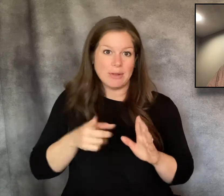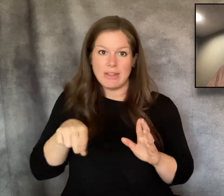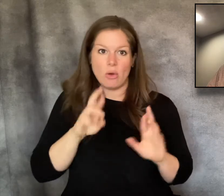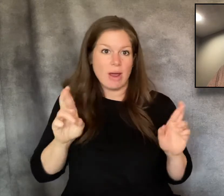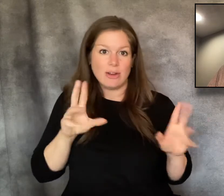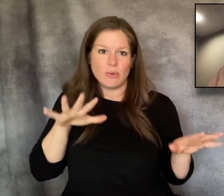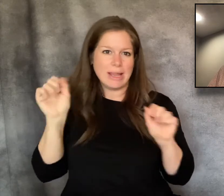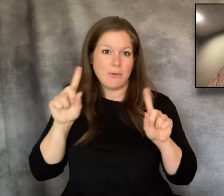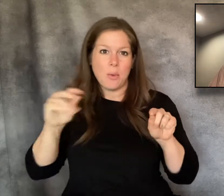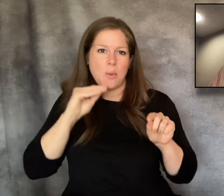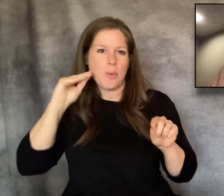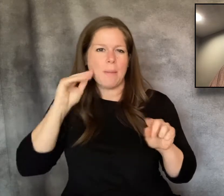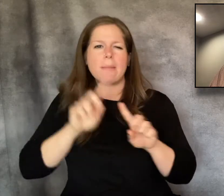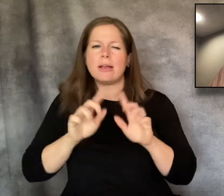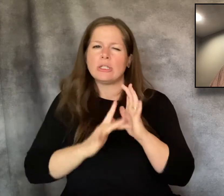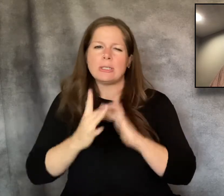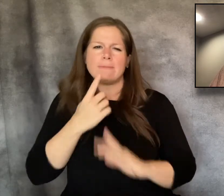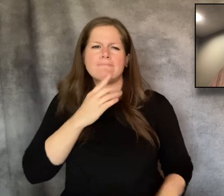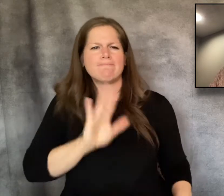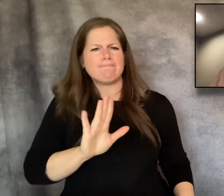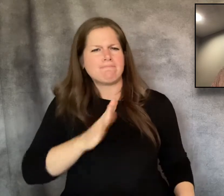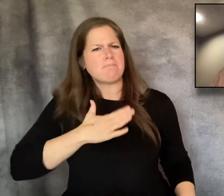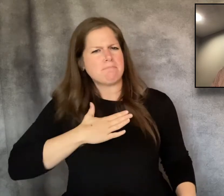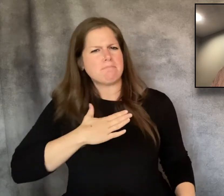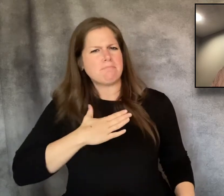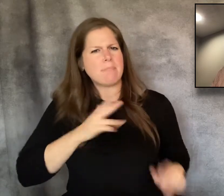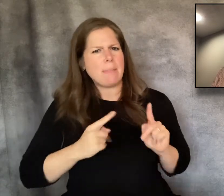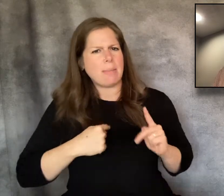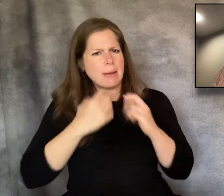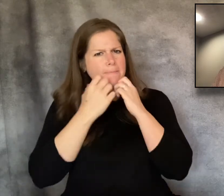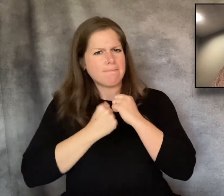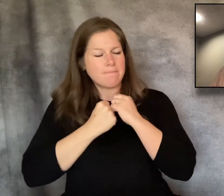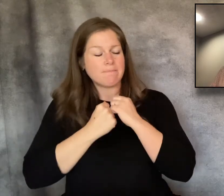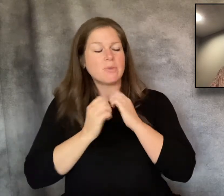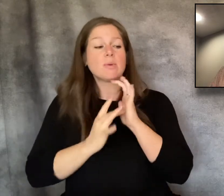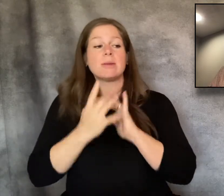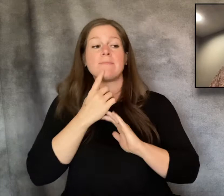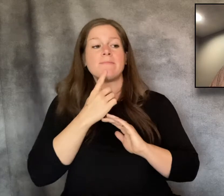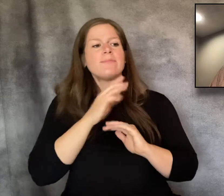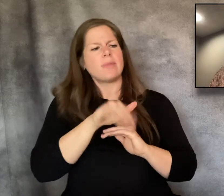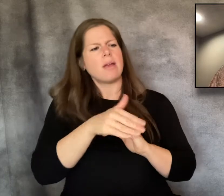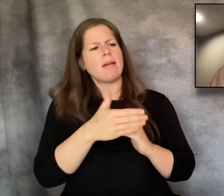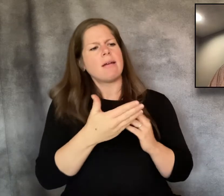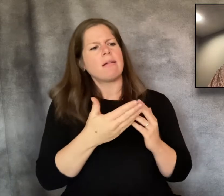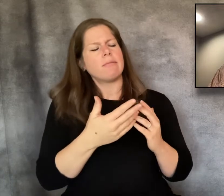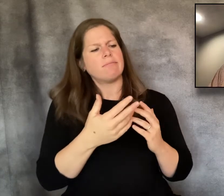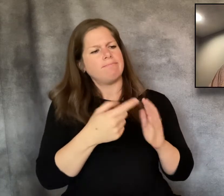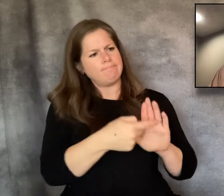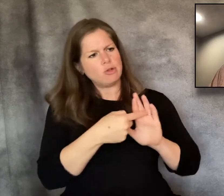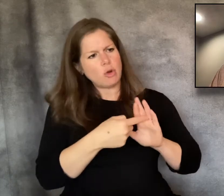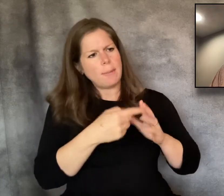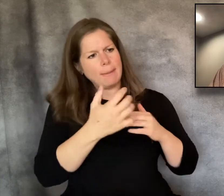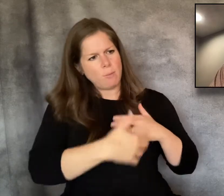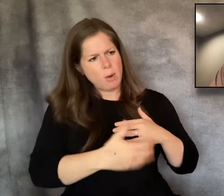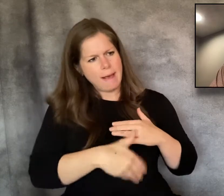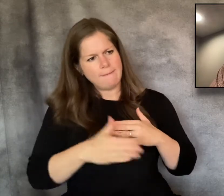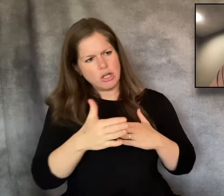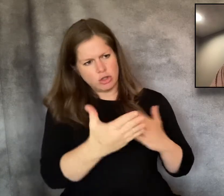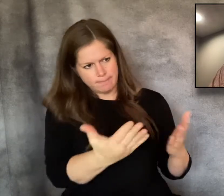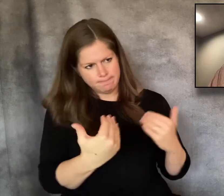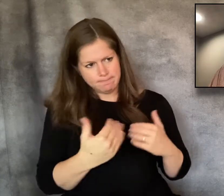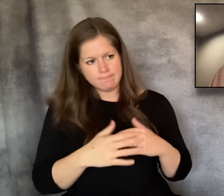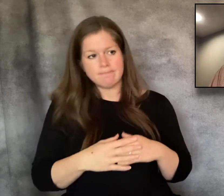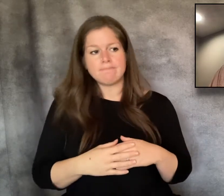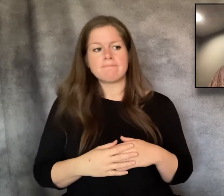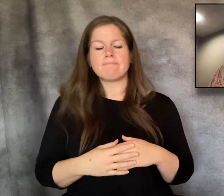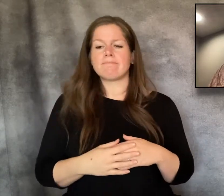these are my people. I will care for them." So in verse 18 he says, "Bring them here to me." Then he ordered the crowds to sit down on the grass. Taking the 5 loaves